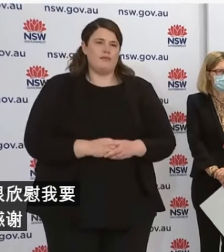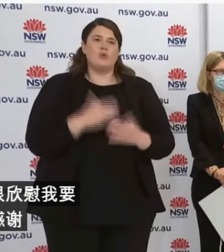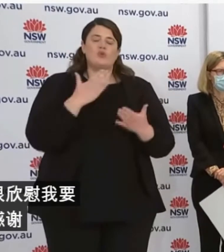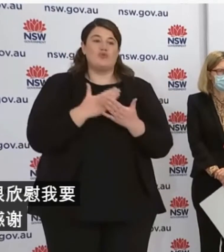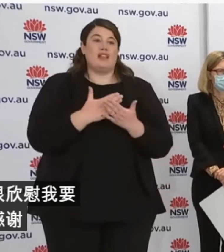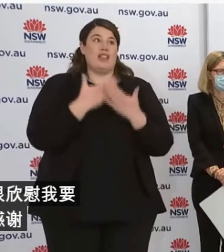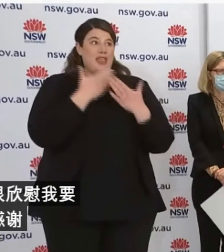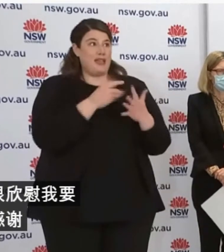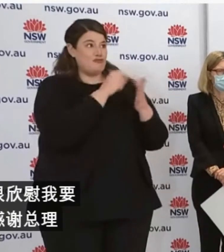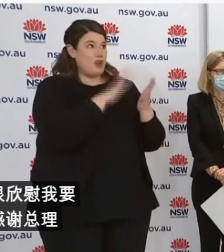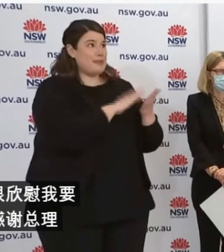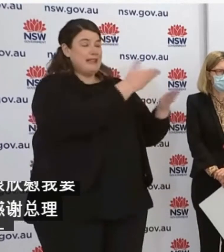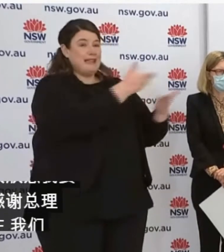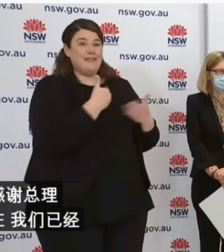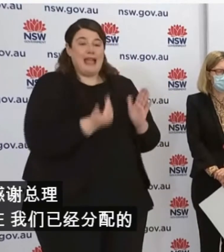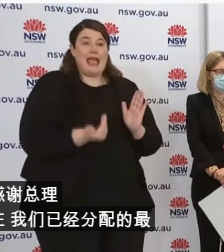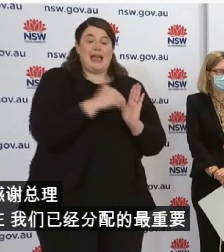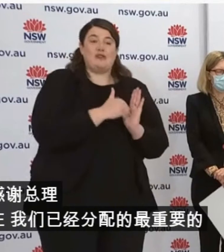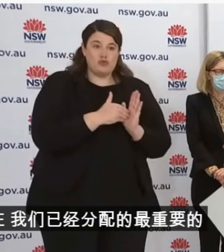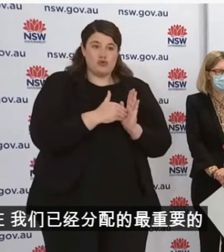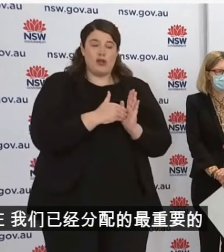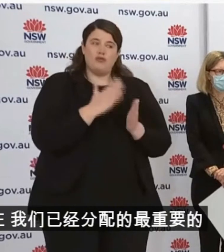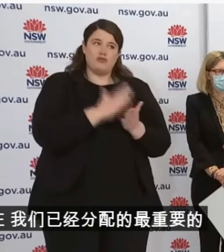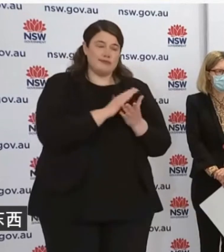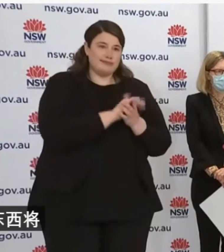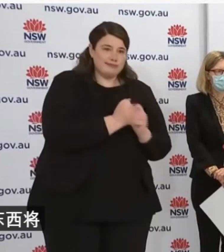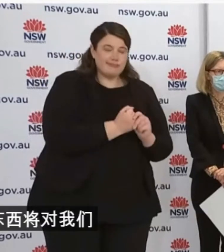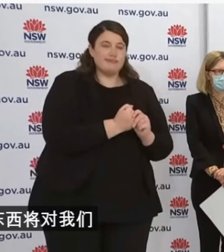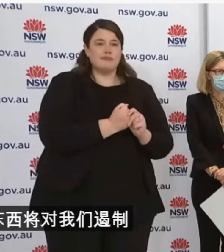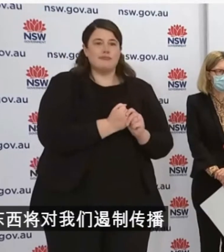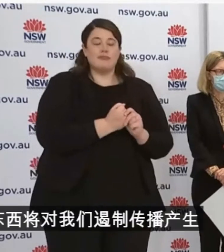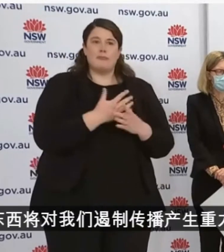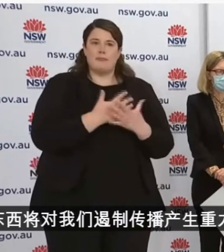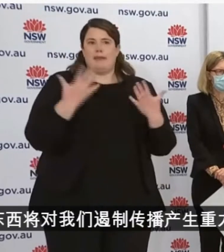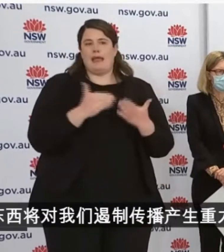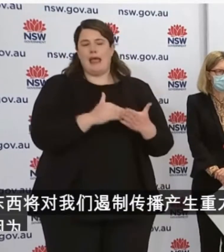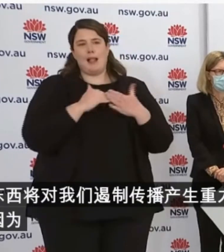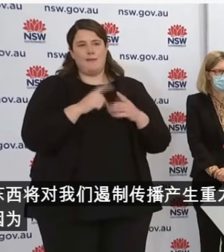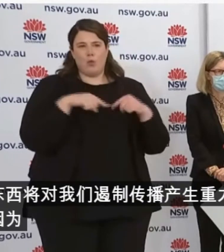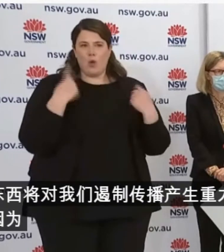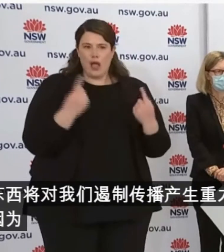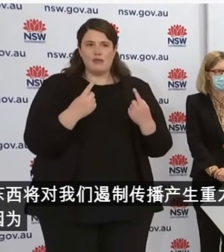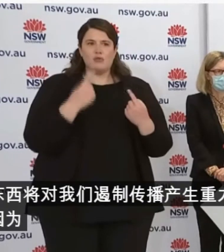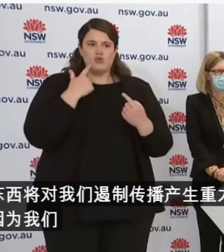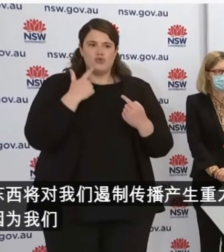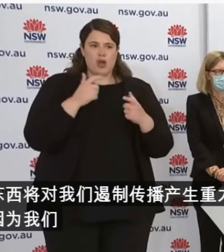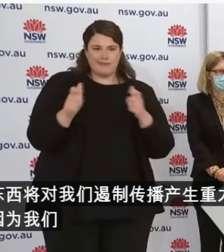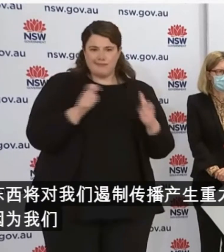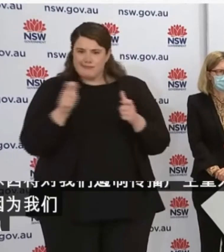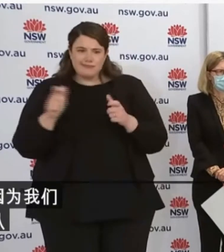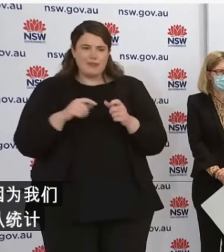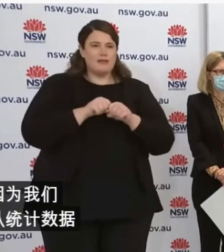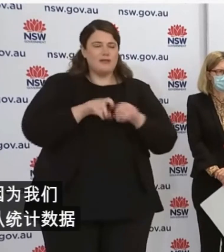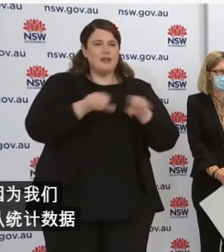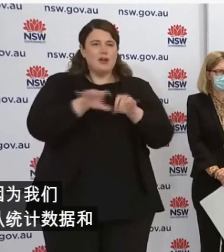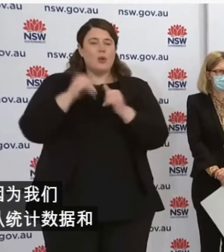Prime Minister for those extra doses on top of what we've already been allocated. That will make a big difference in us containing the spread, because we know